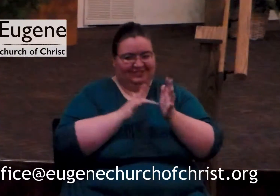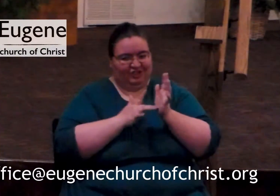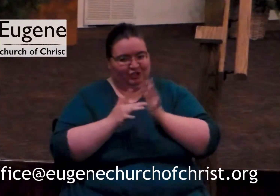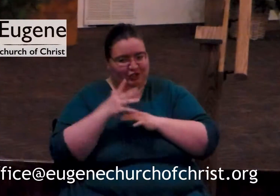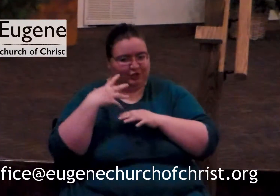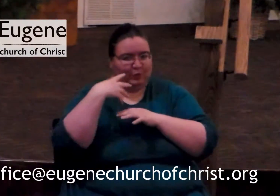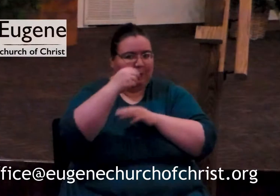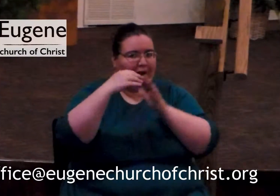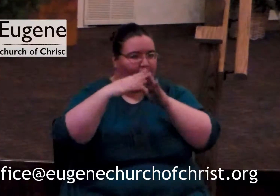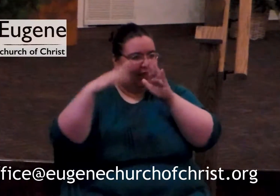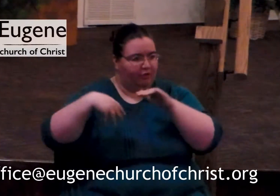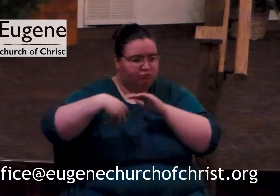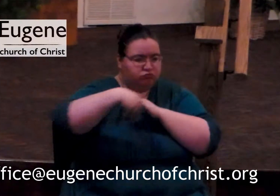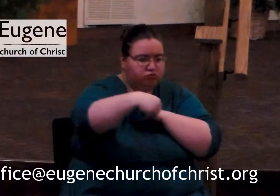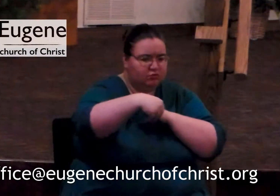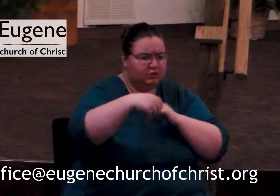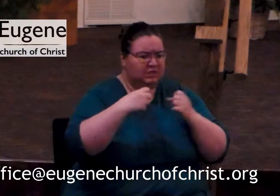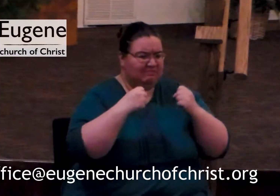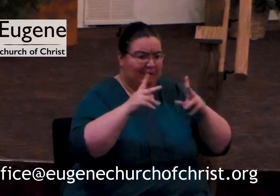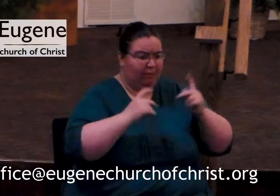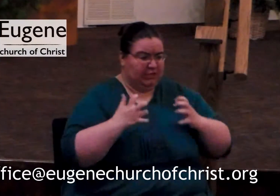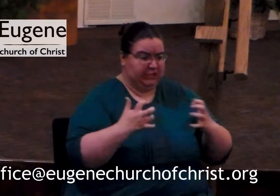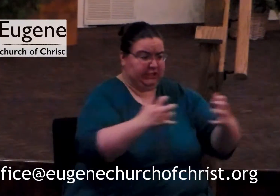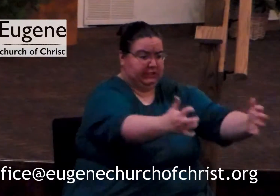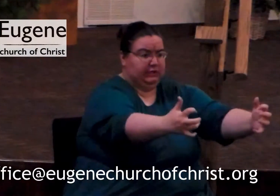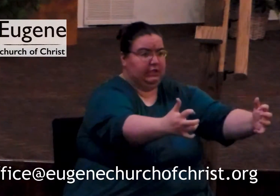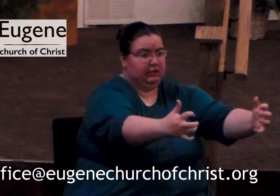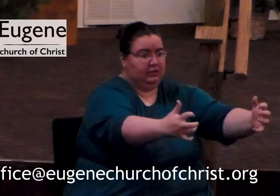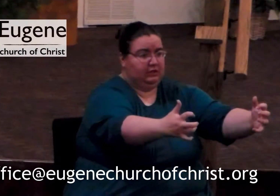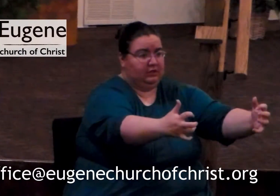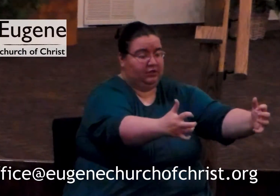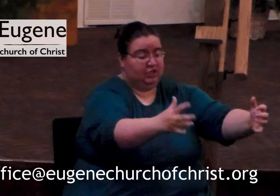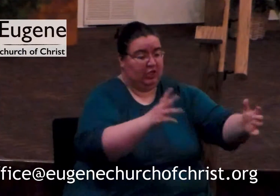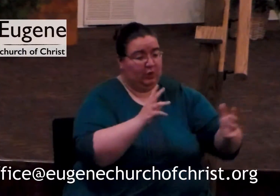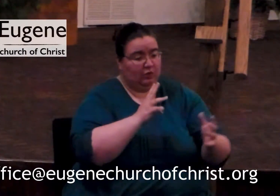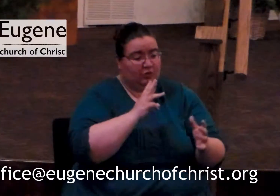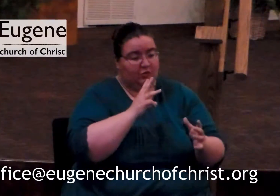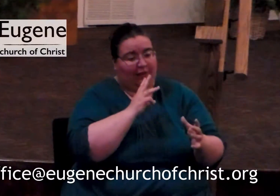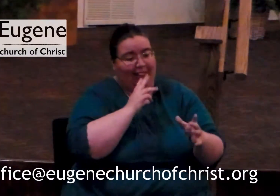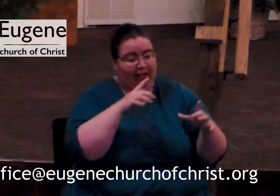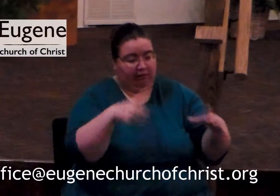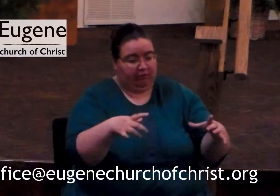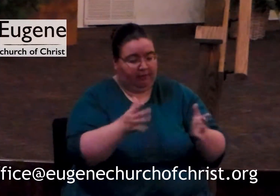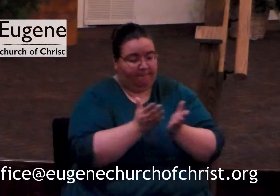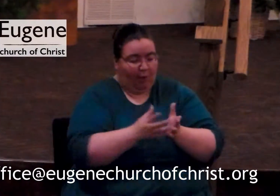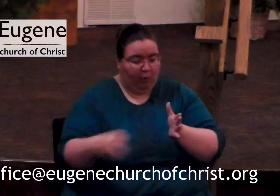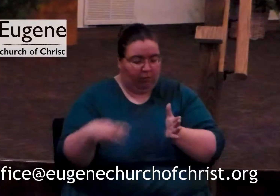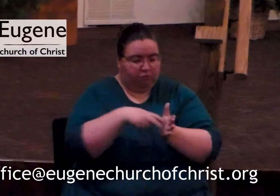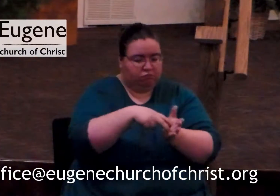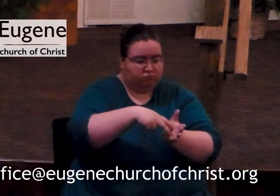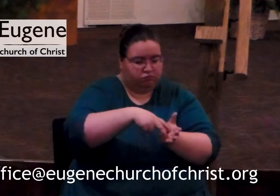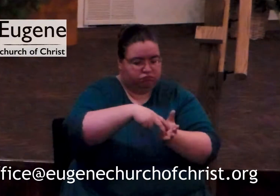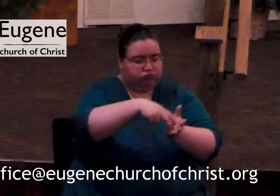shore. It begins with the message. It begins with this story that is to be told. It begins